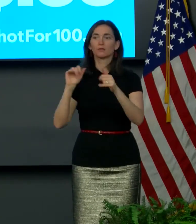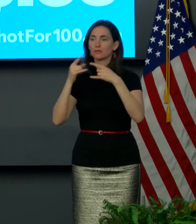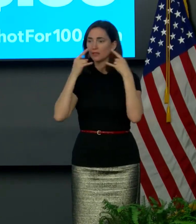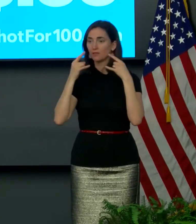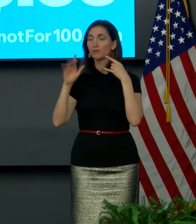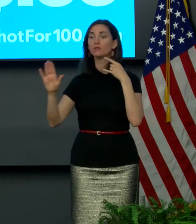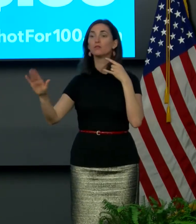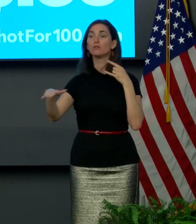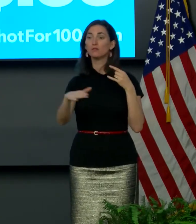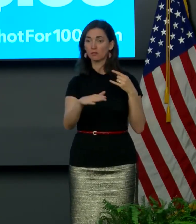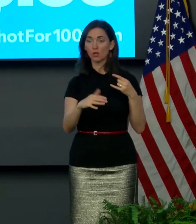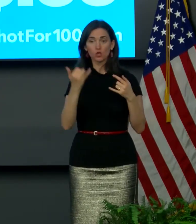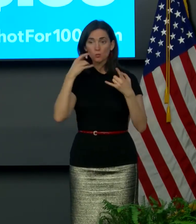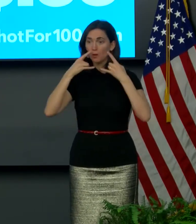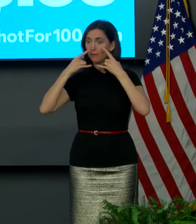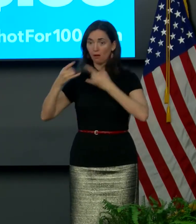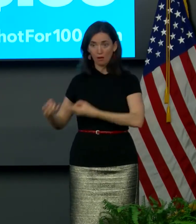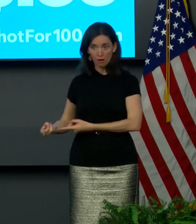masks.